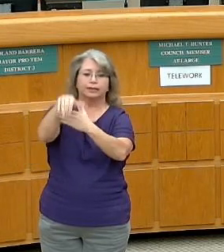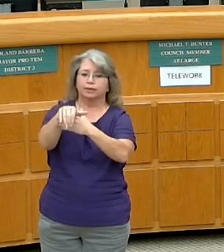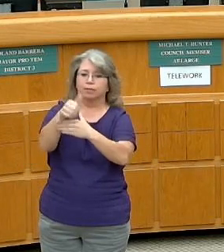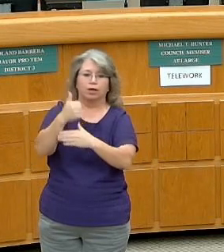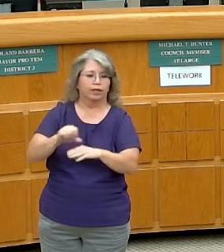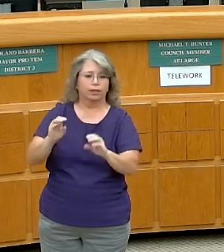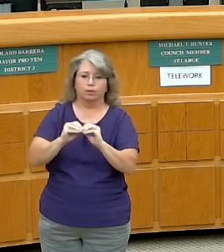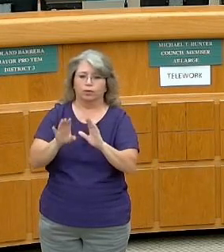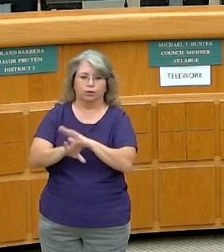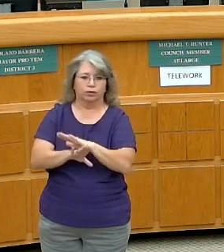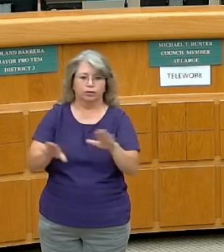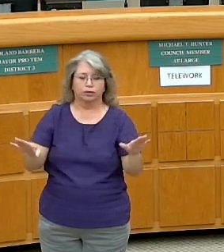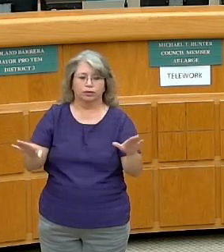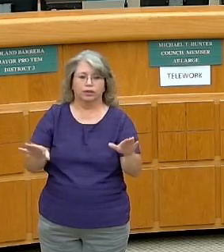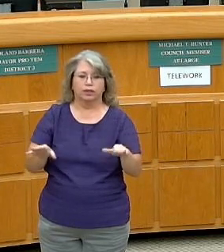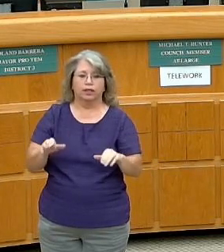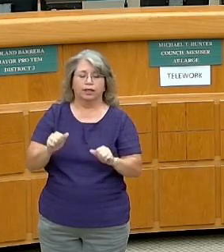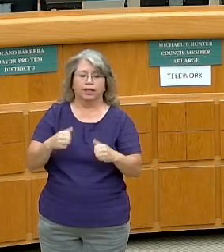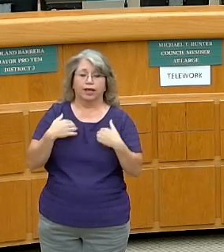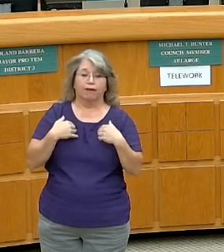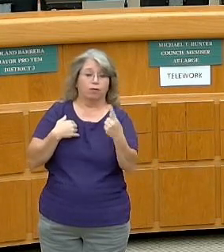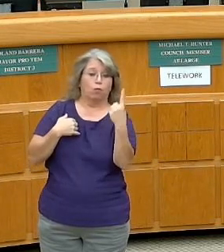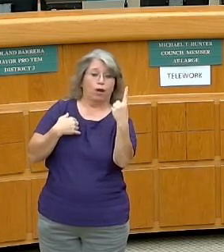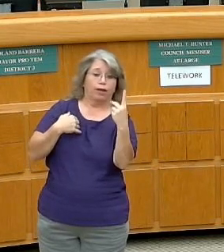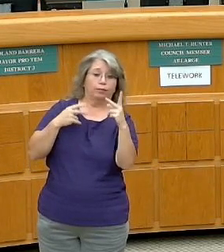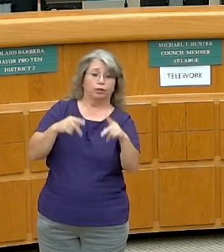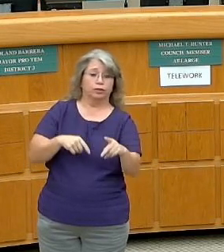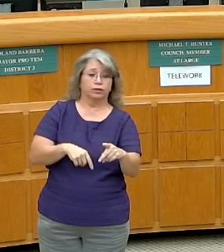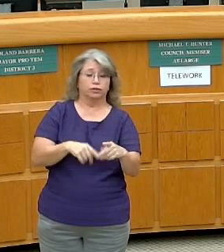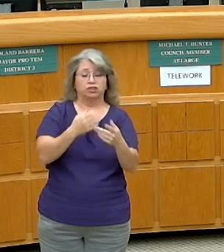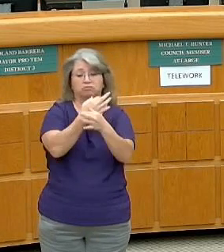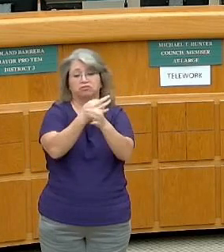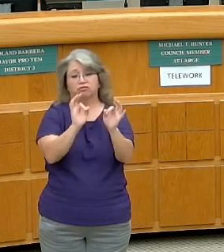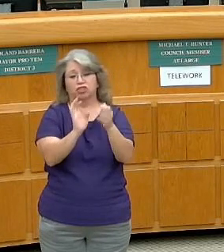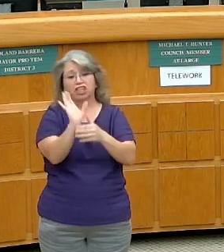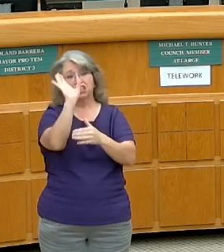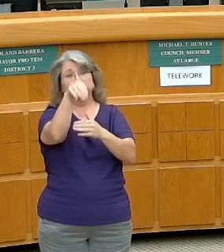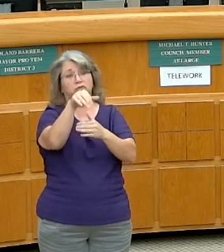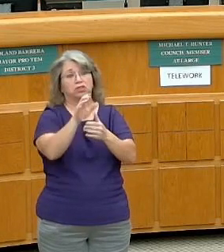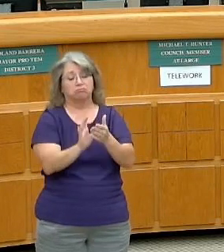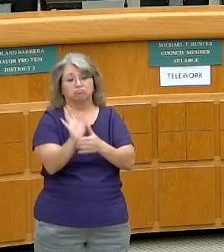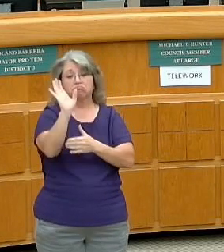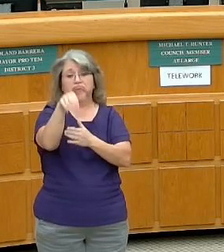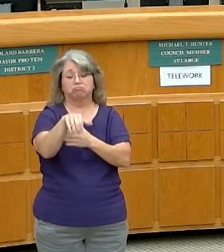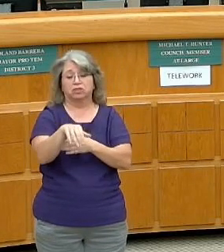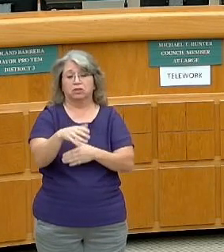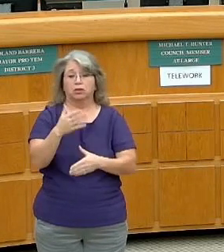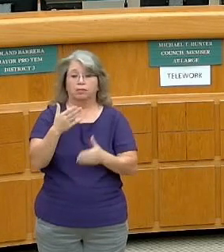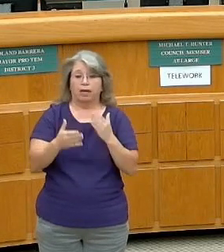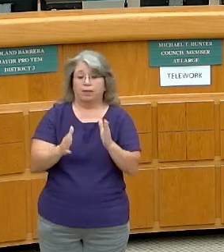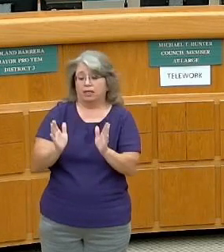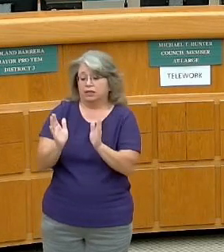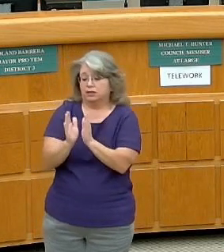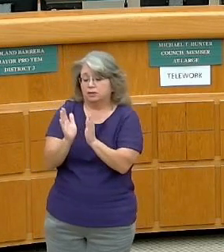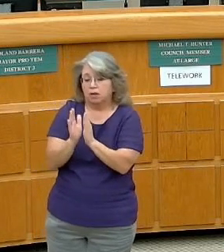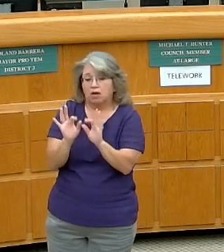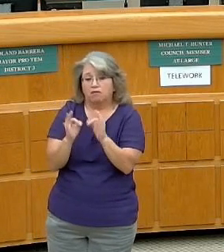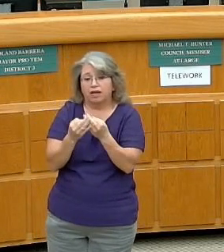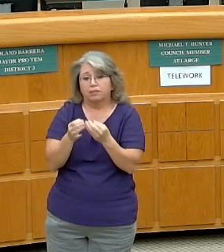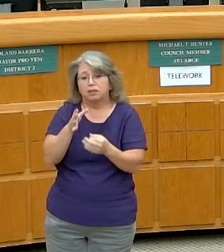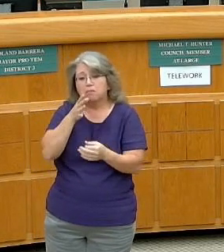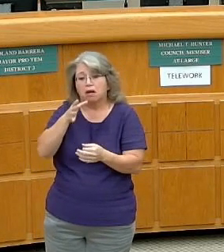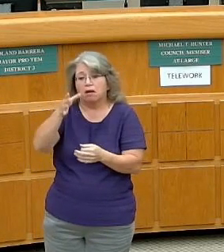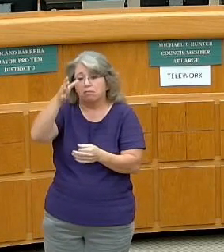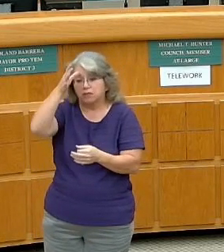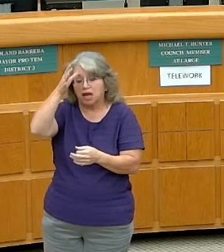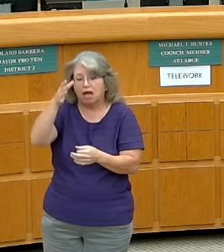one single person's doing free shooting, or a small group of a family, maybe if a mom and dad,